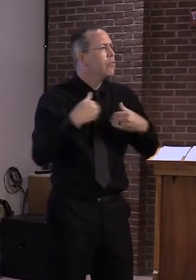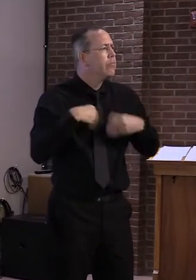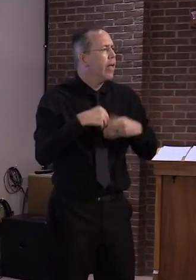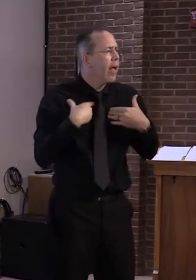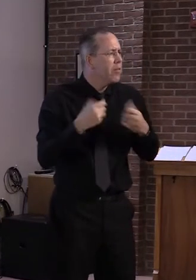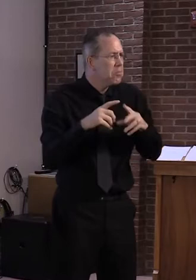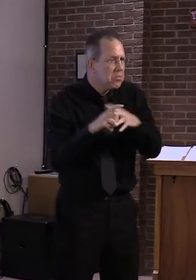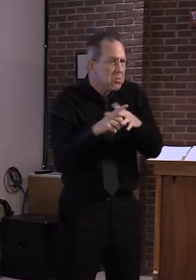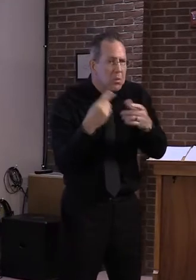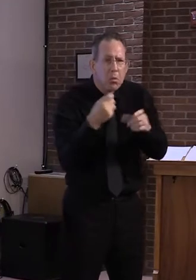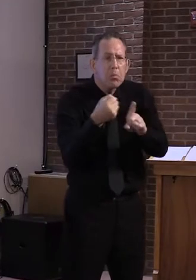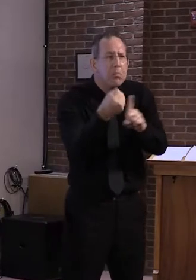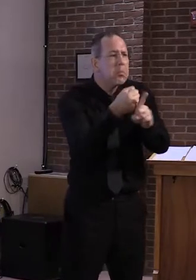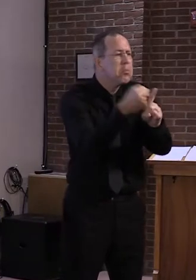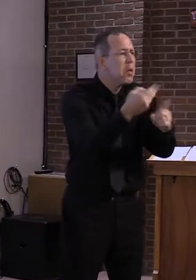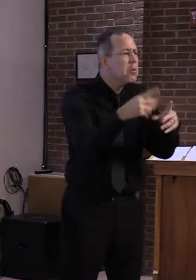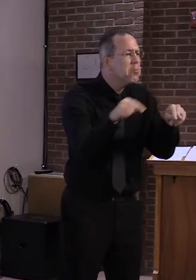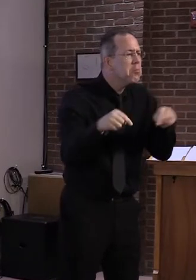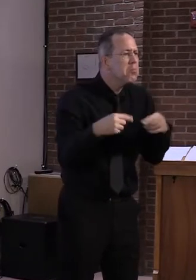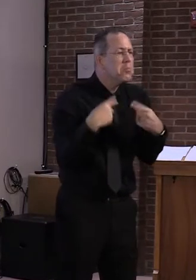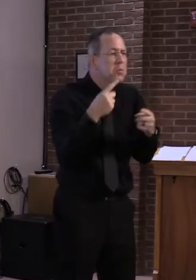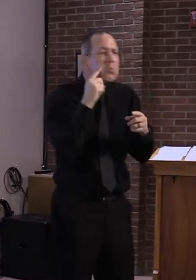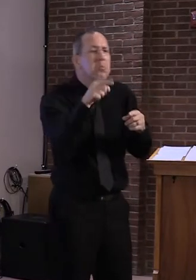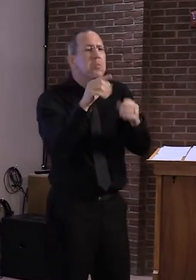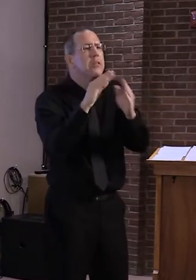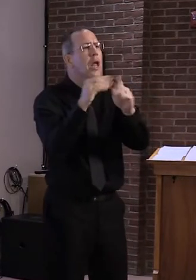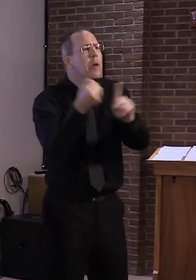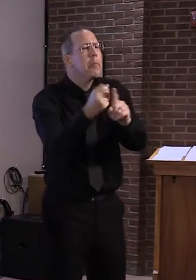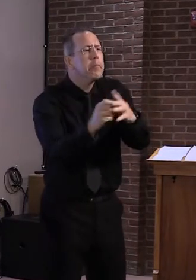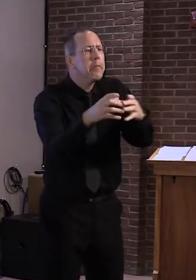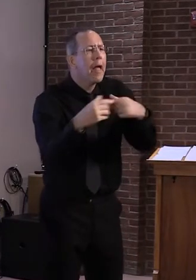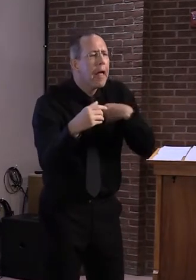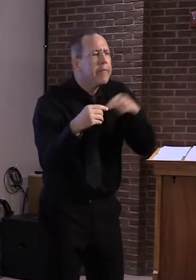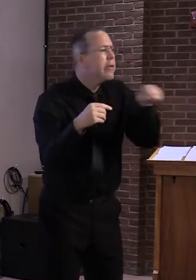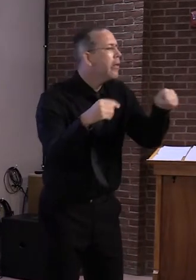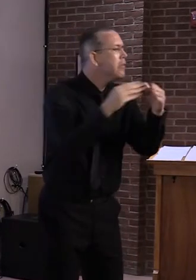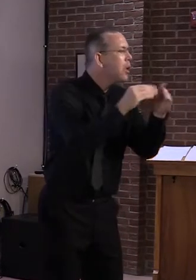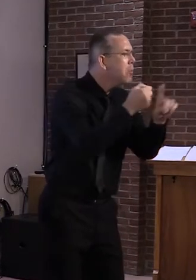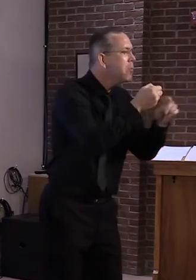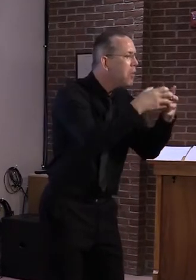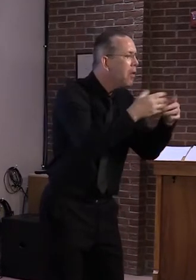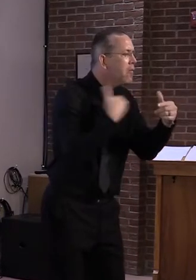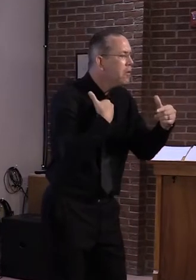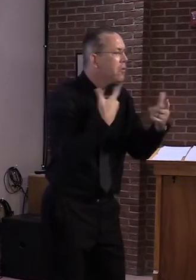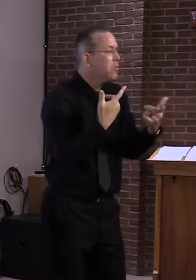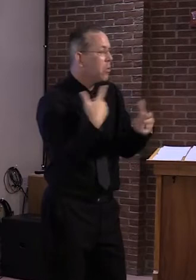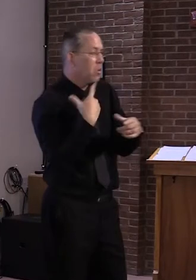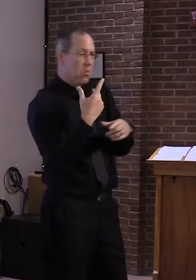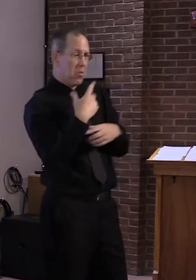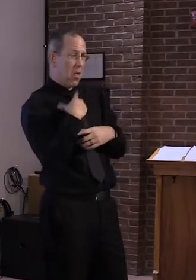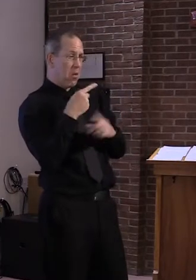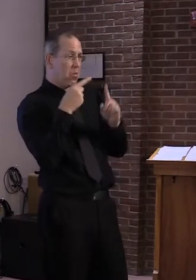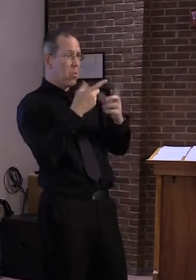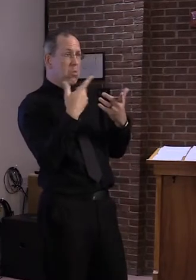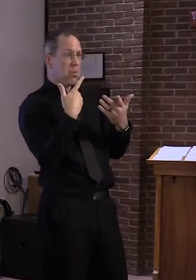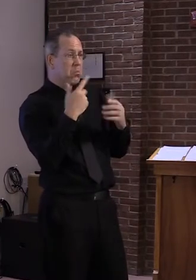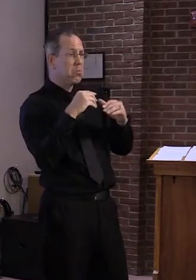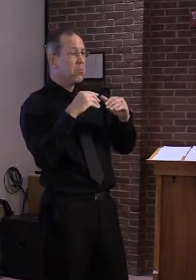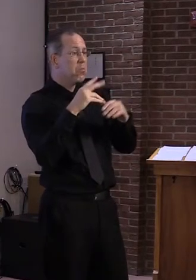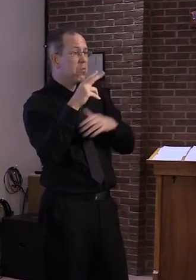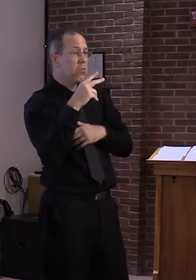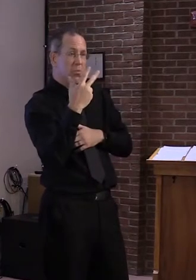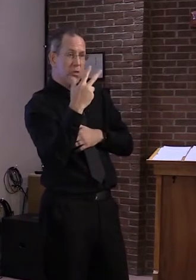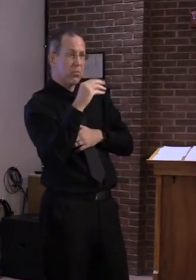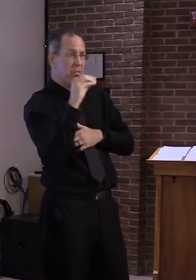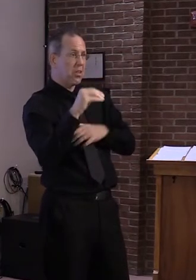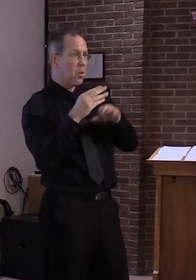outbreaks. However, the positivity rate never exceeded 3%, and on a 7 day rolling average sits at